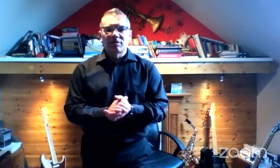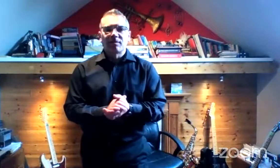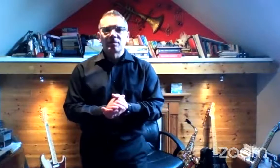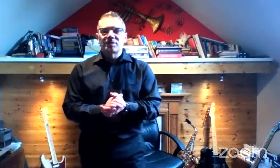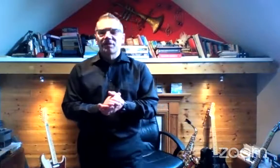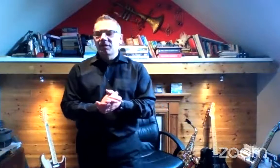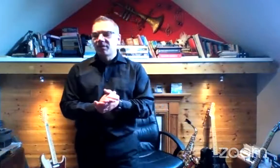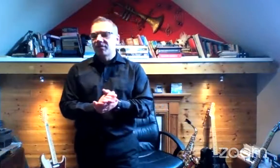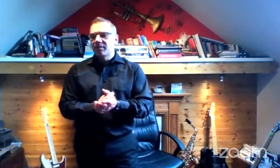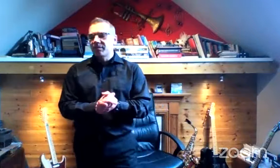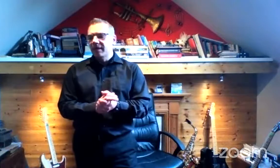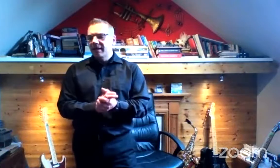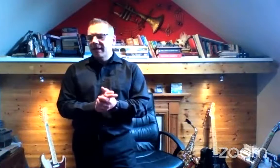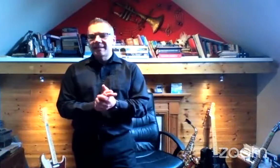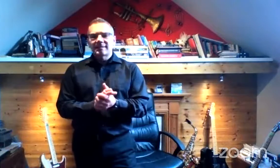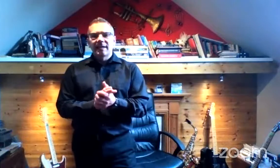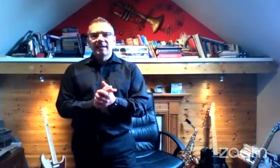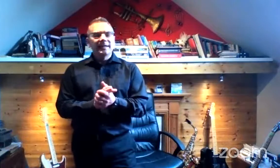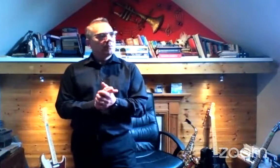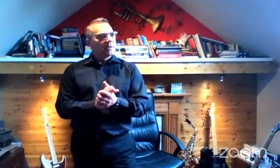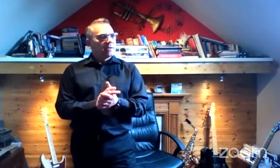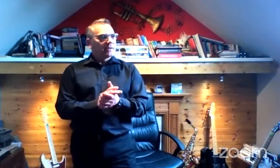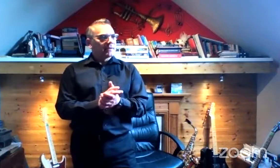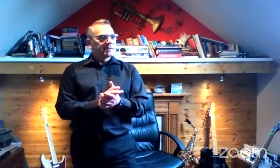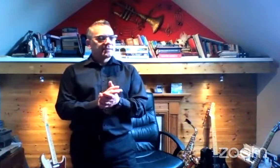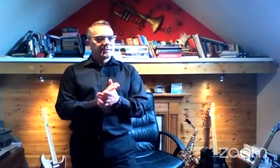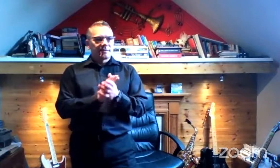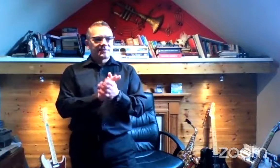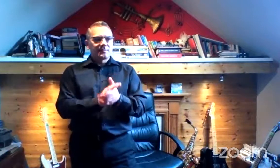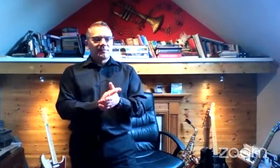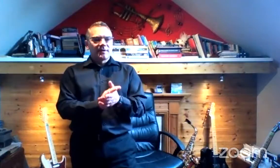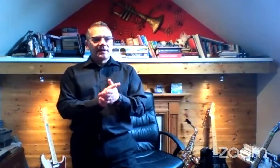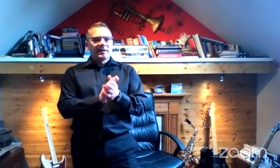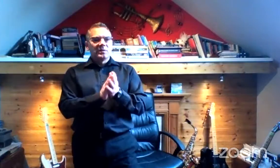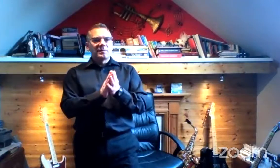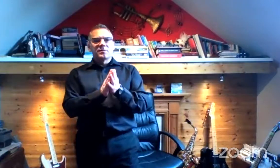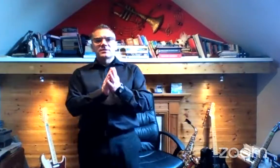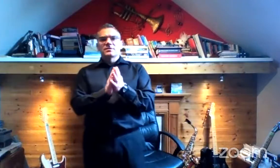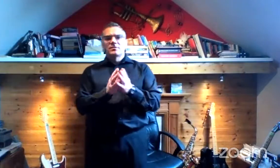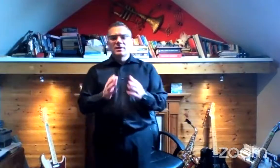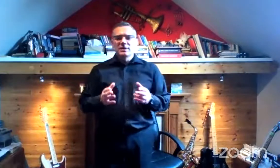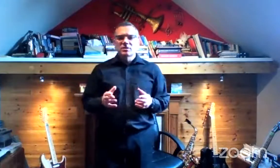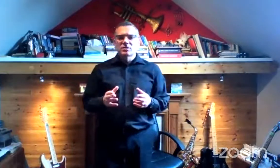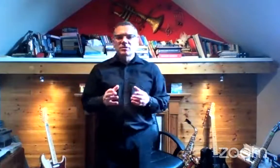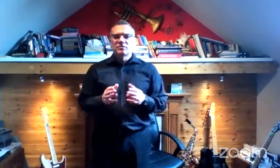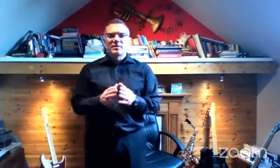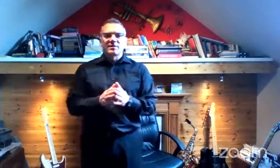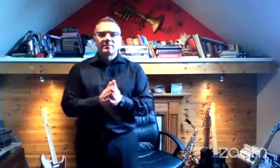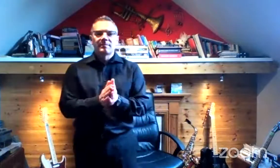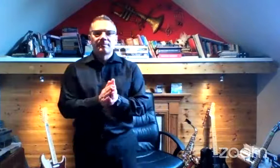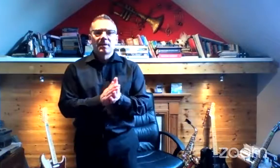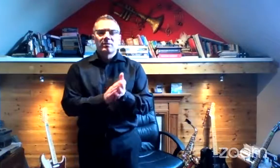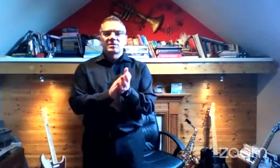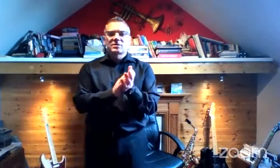going to focus on the rhythm. It's a little bit like this. I've simplified it a little bit, but there's a really good rhythm which